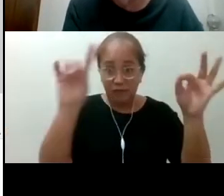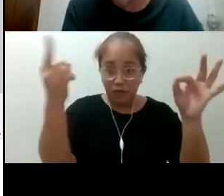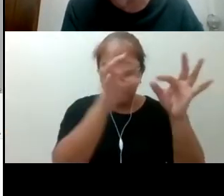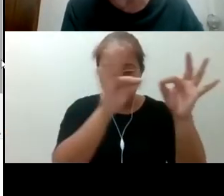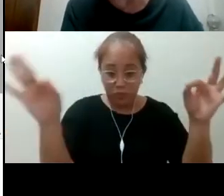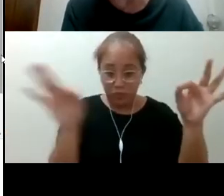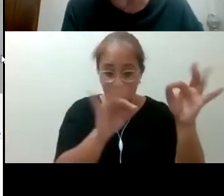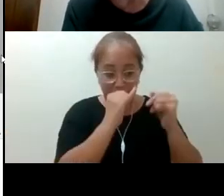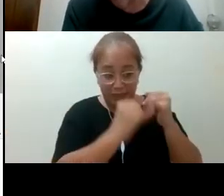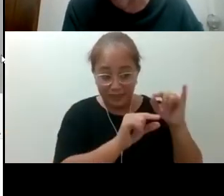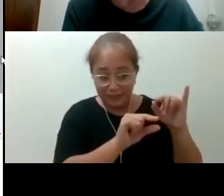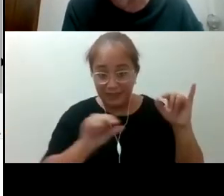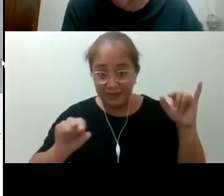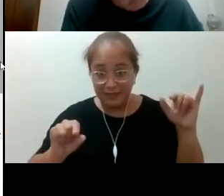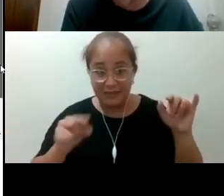Okay.